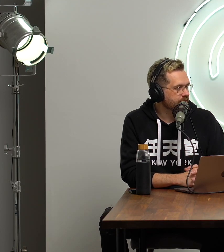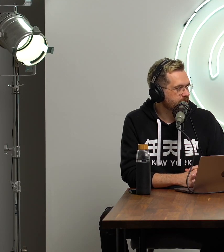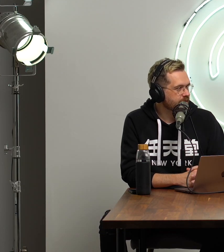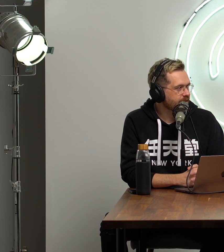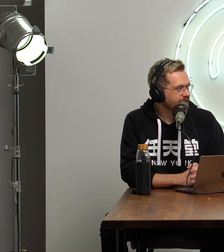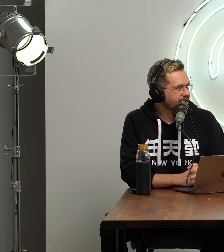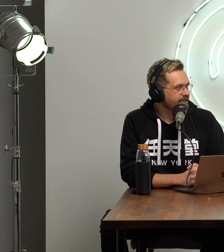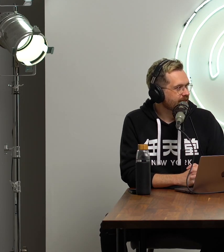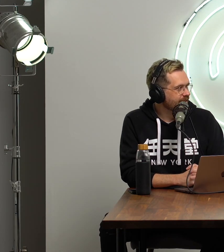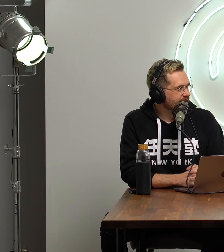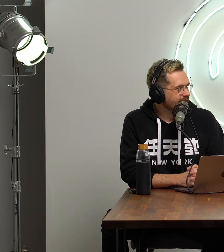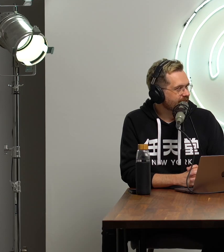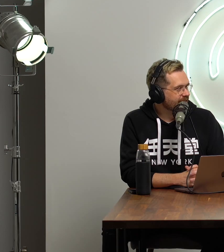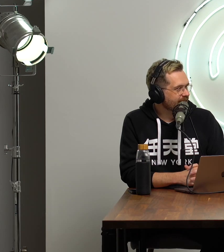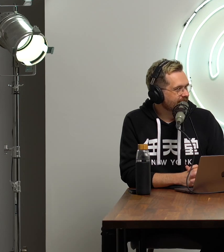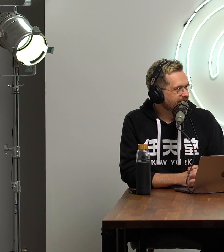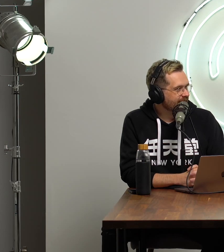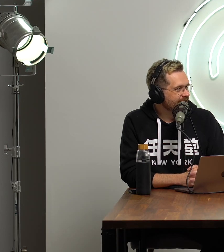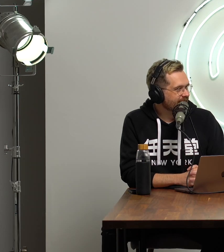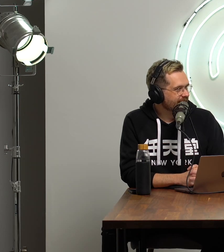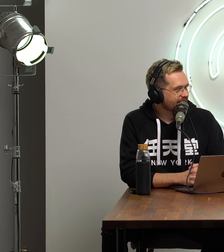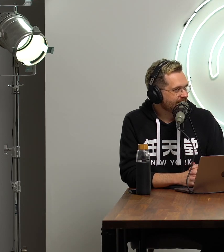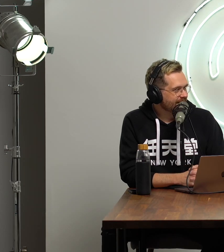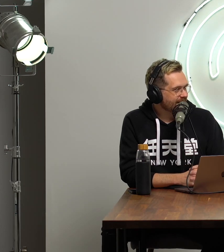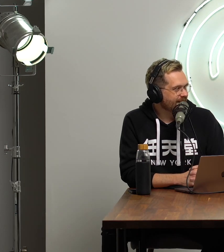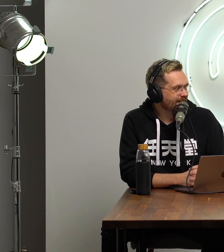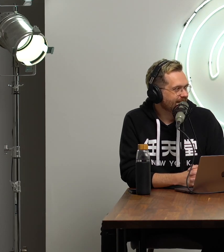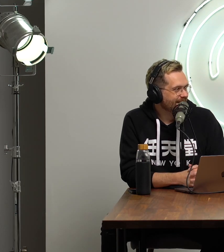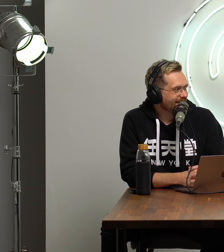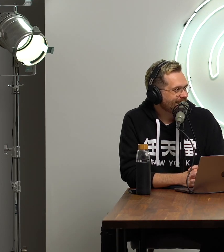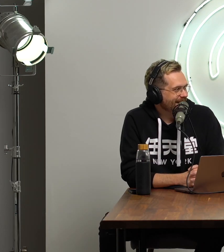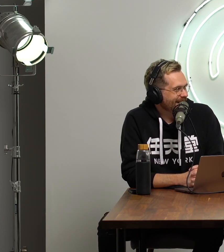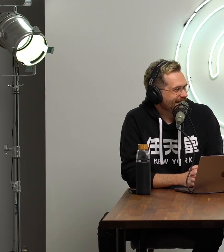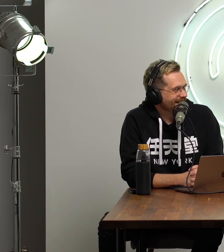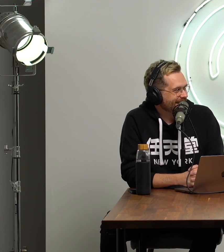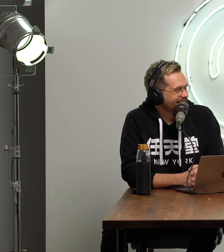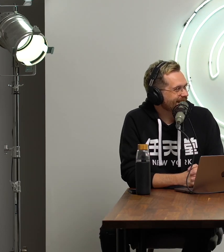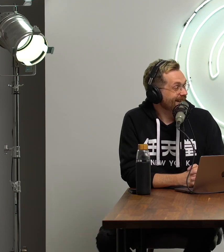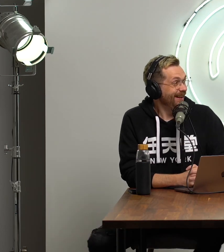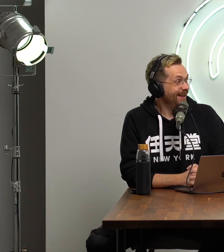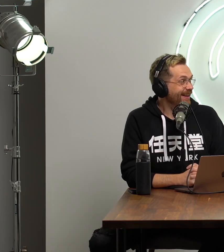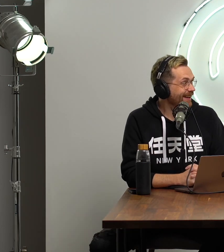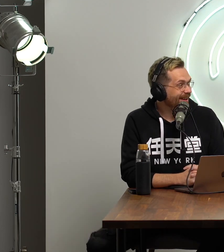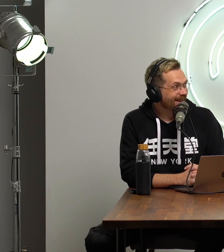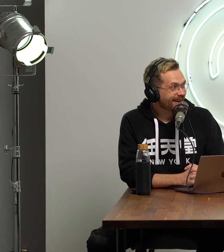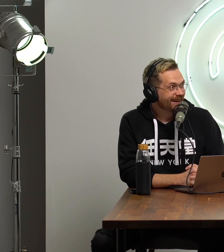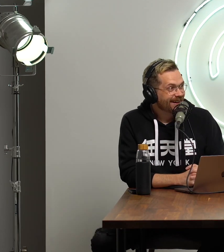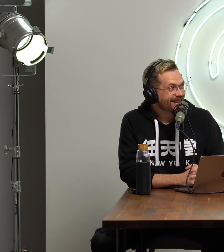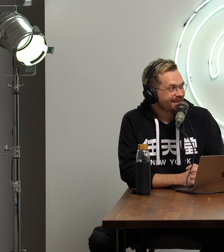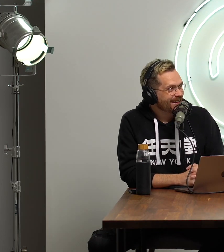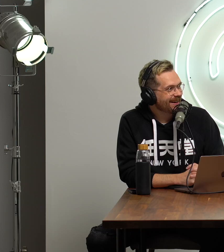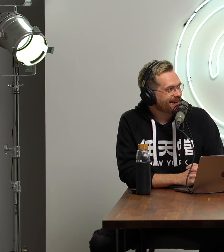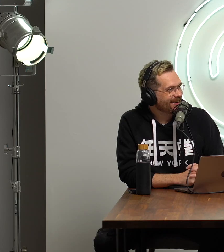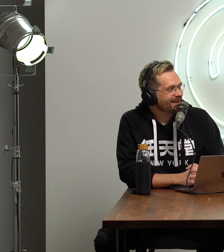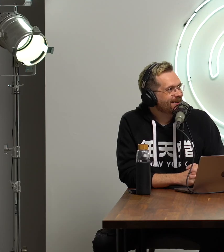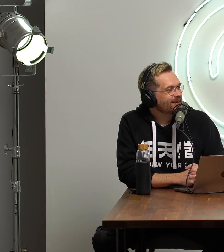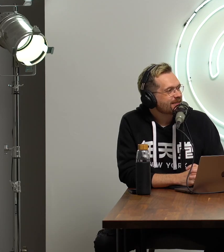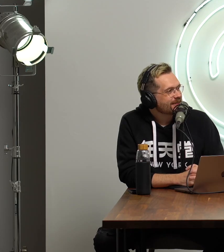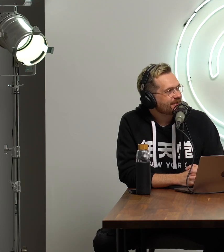i mean i've seen better days but doing good see now you wonder why i said that yeah no what's going